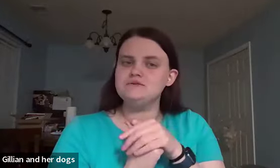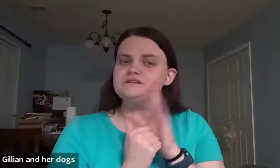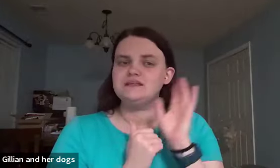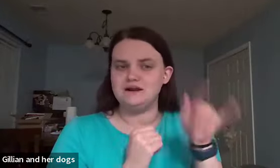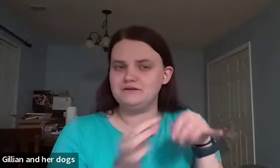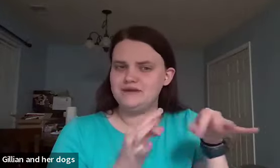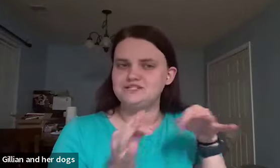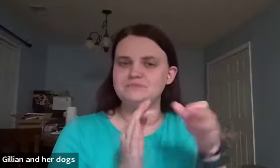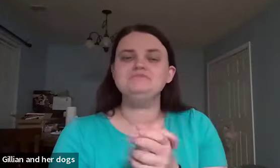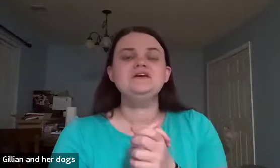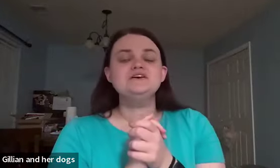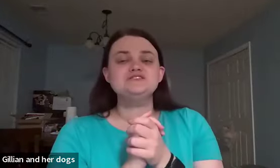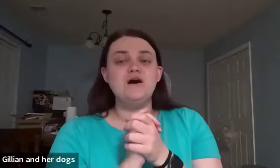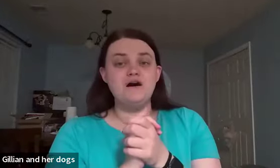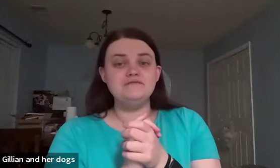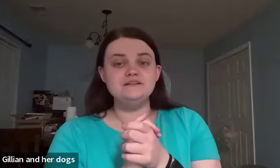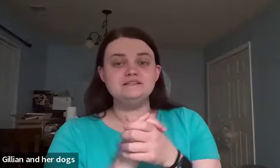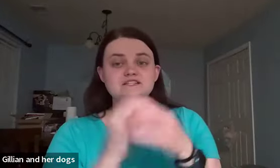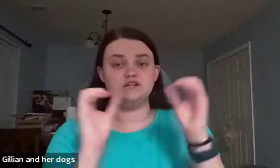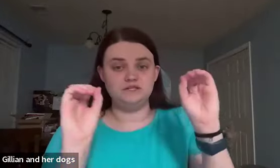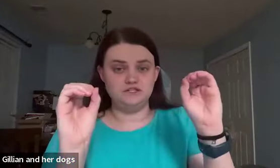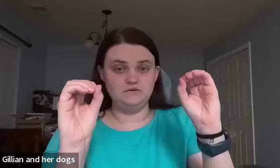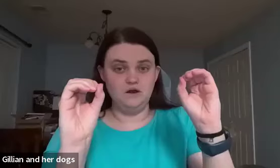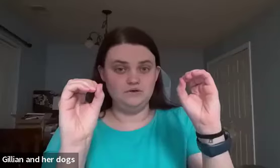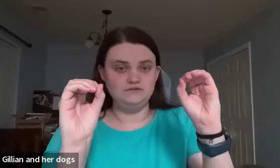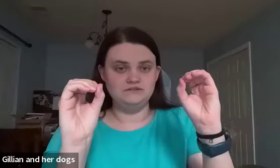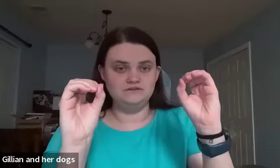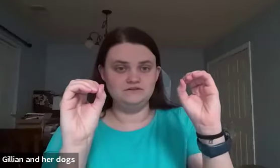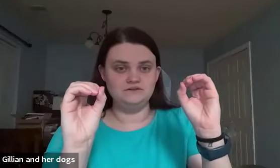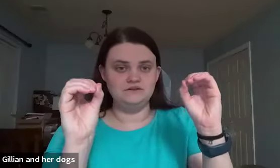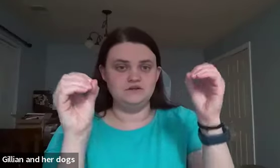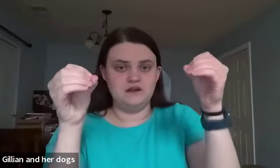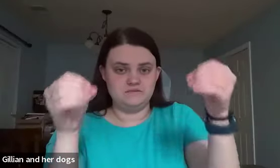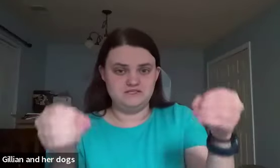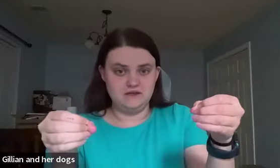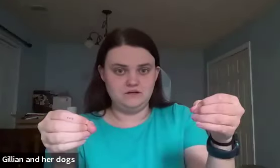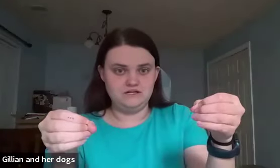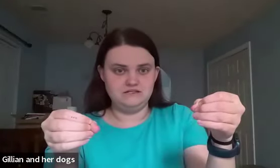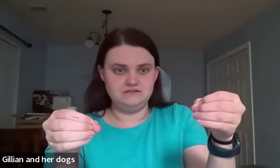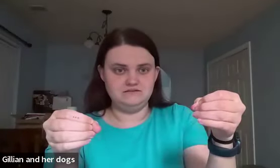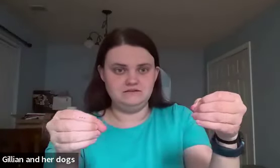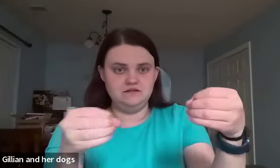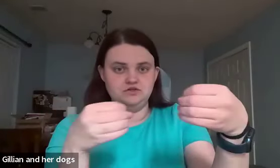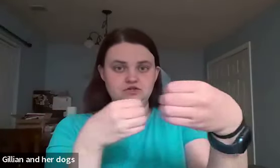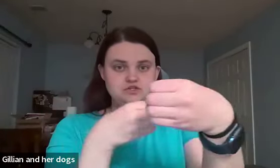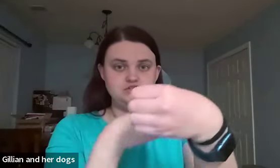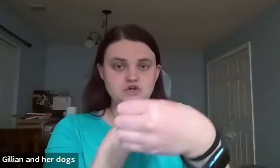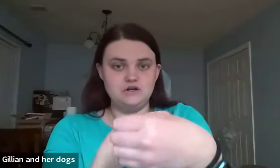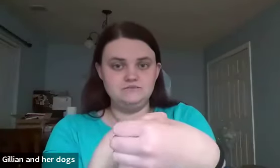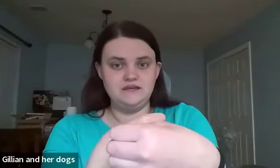ahead with this and then I'll catch up. So office is going to be two O's. You're going to have them sideways. You're going to start them